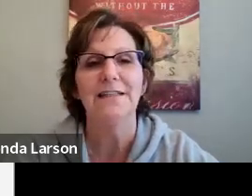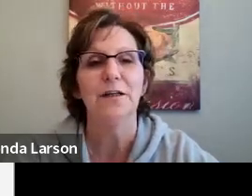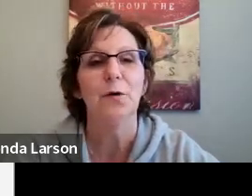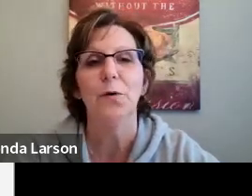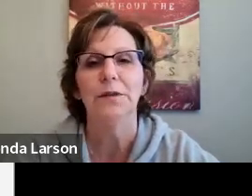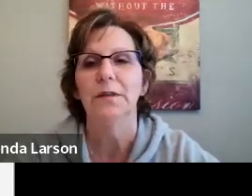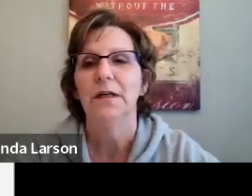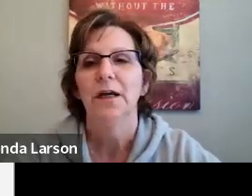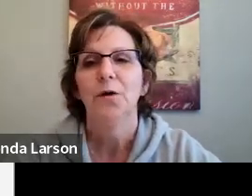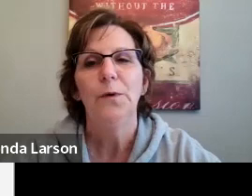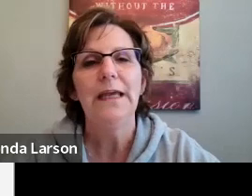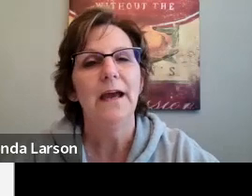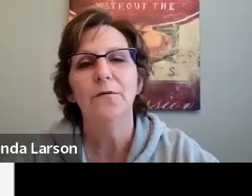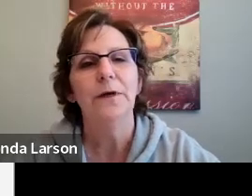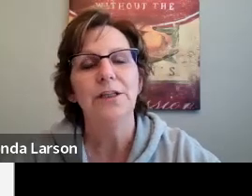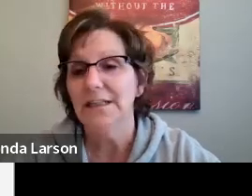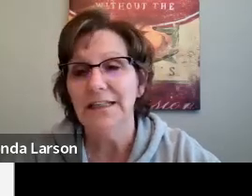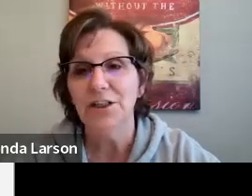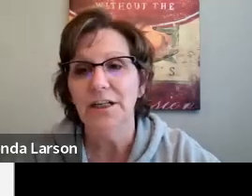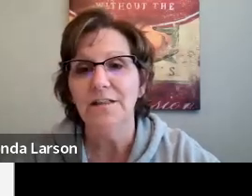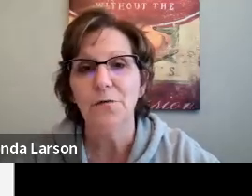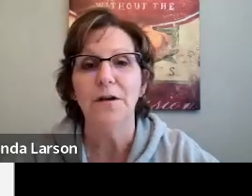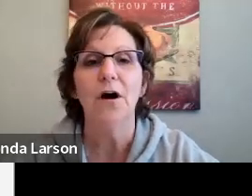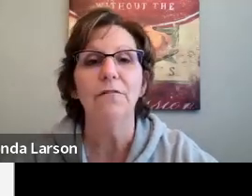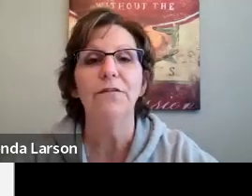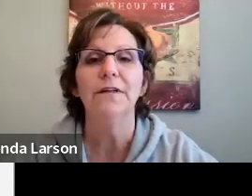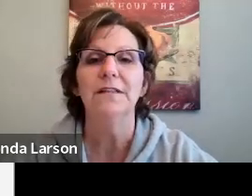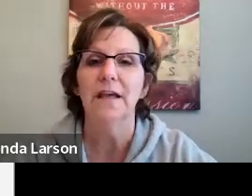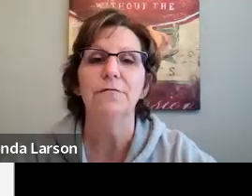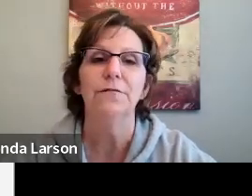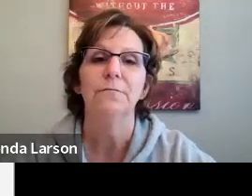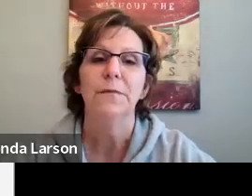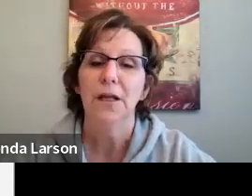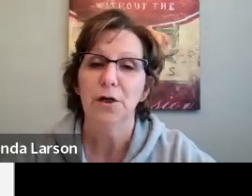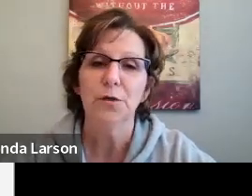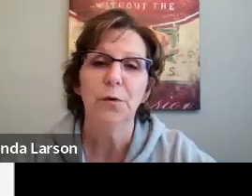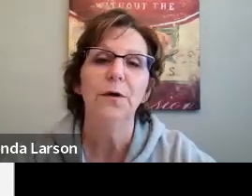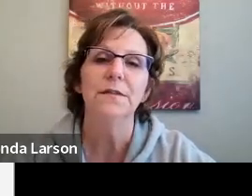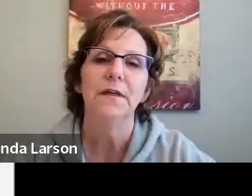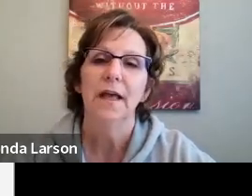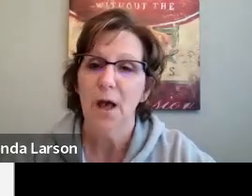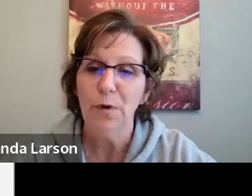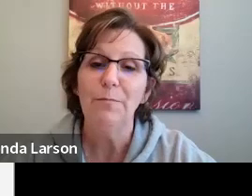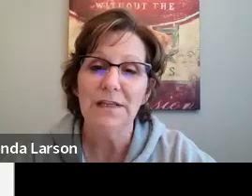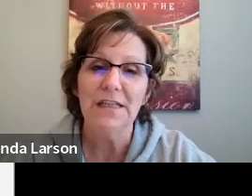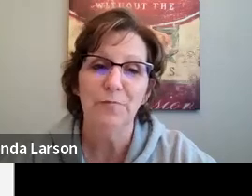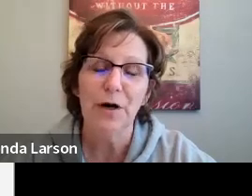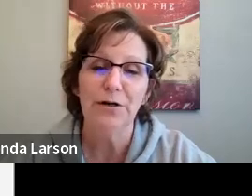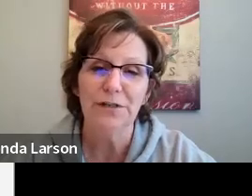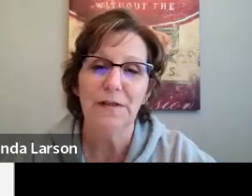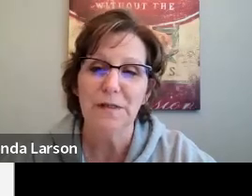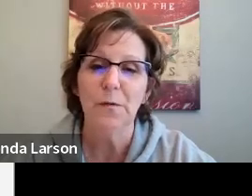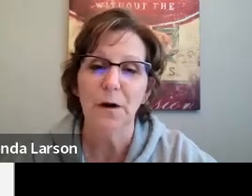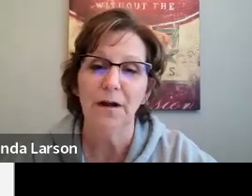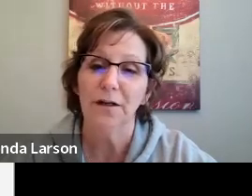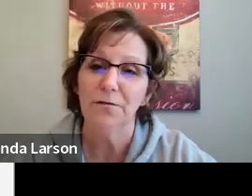back to us in gold. We can't reach and teach kids who are not feeling safe in our schools, and we must have